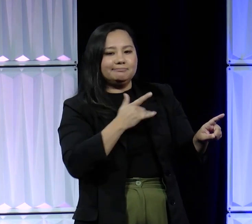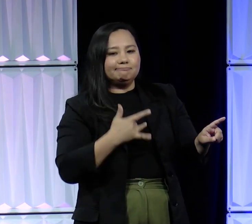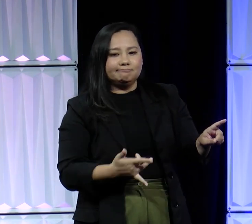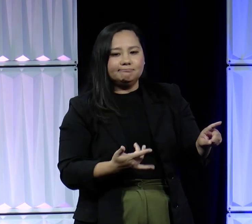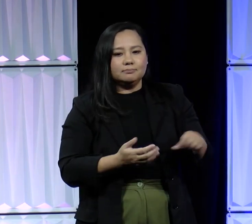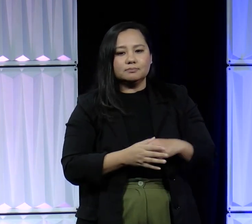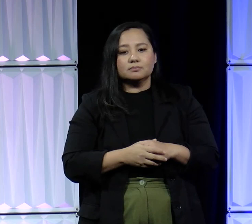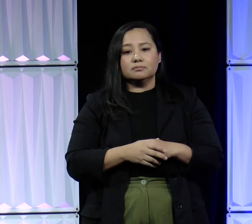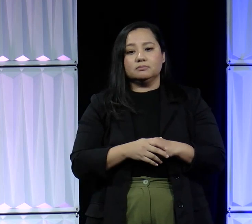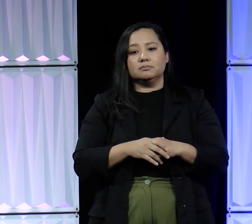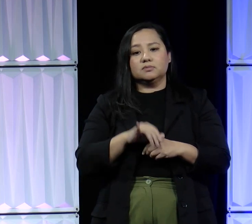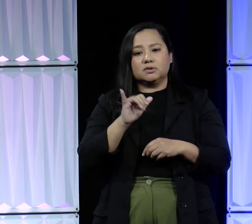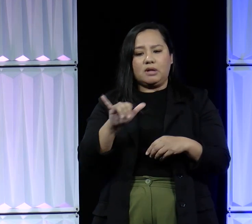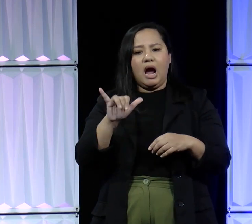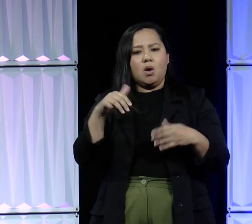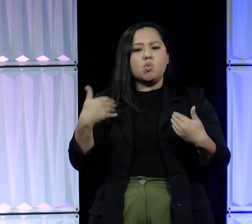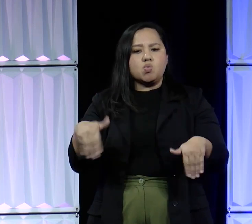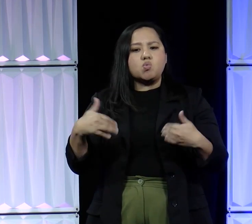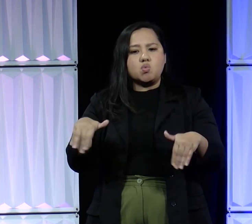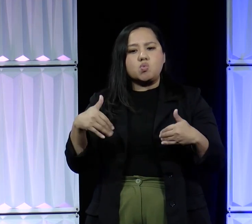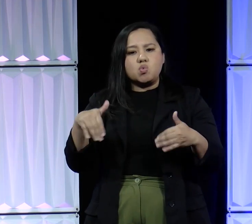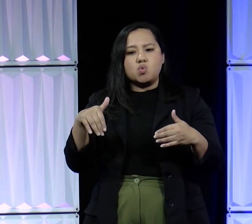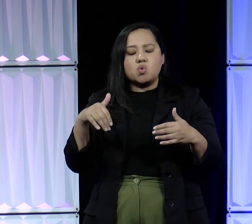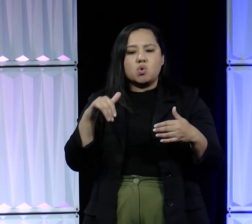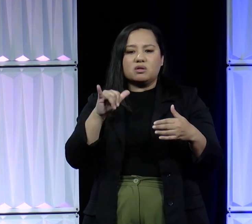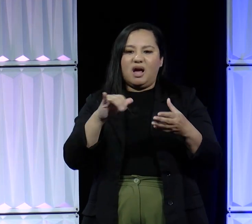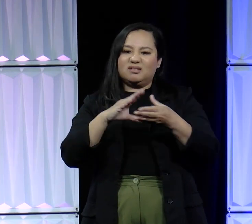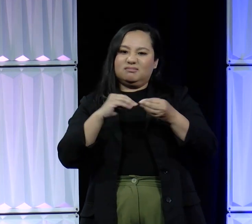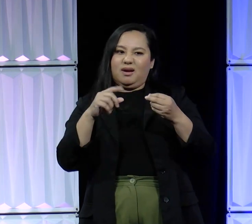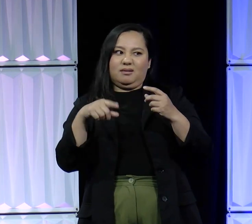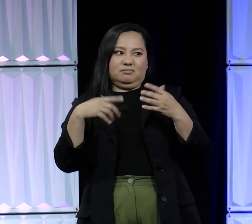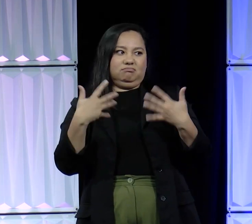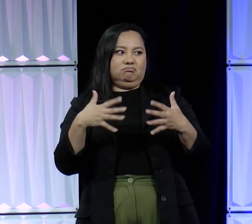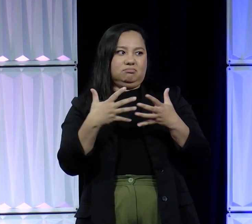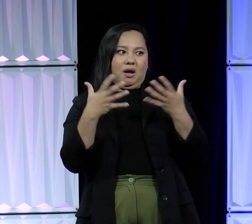system. What could be?